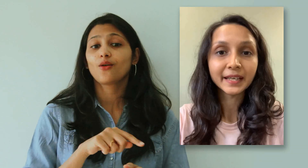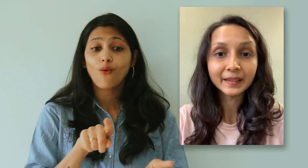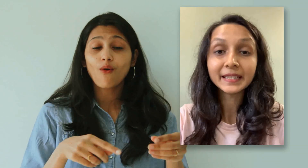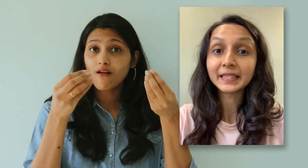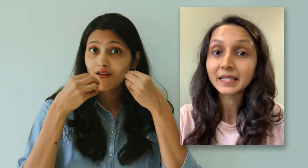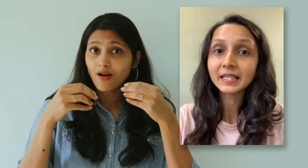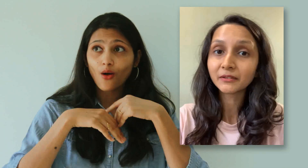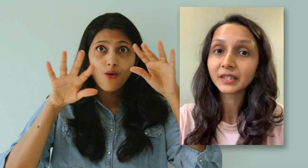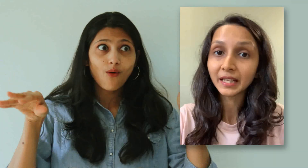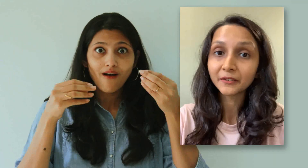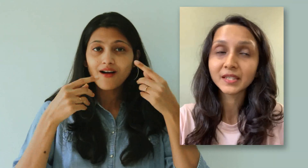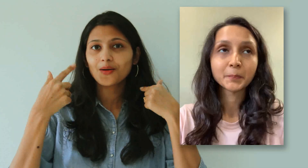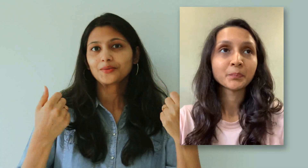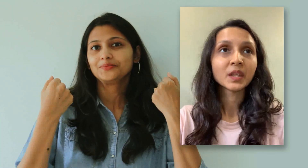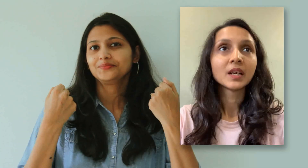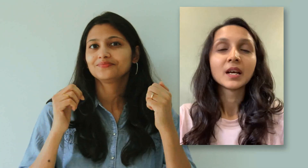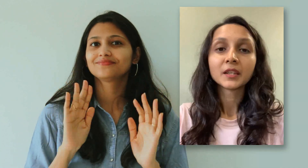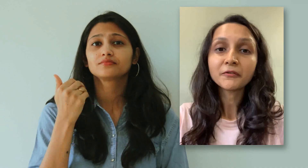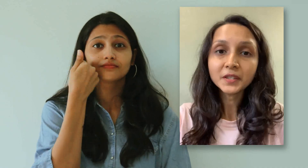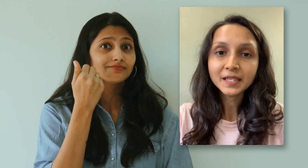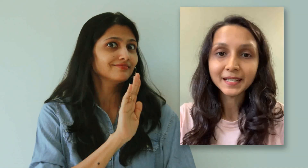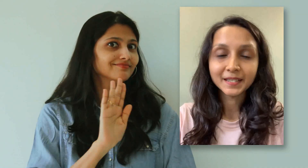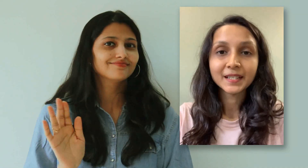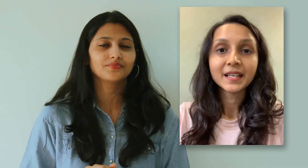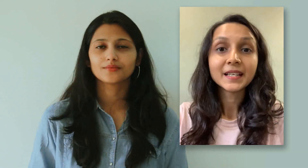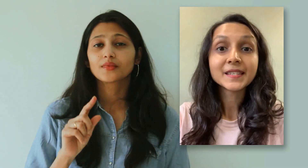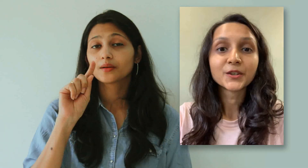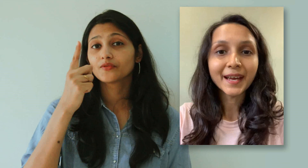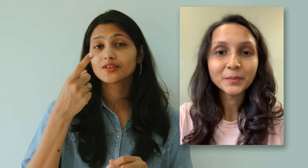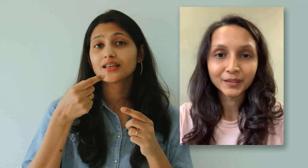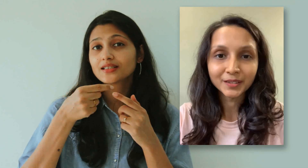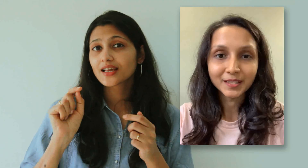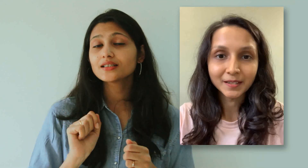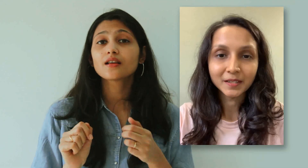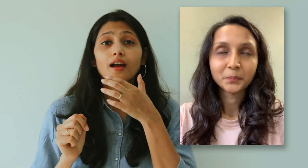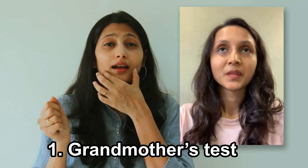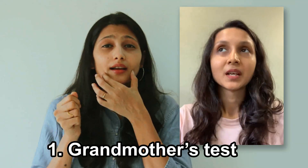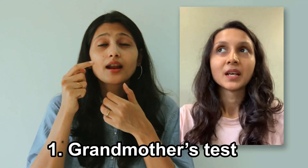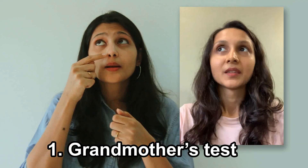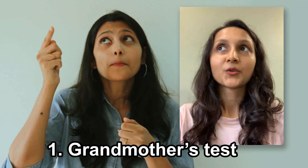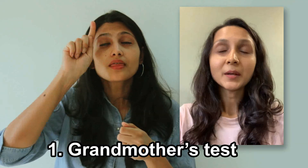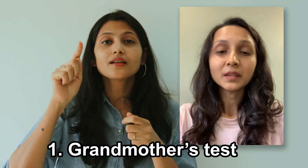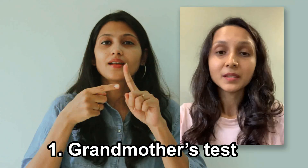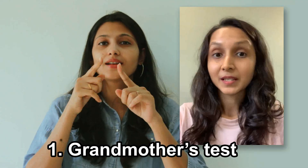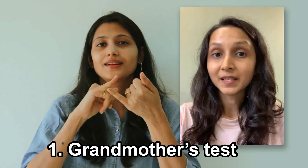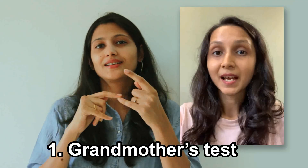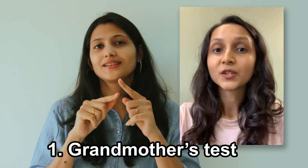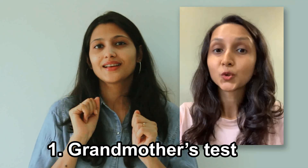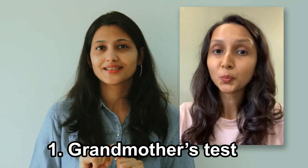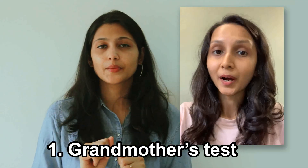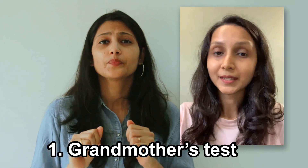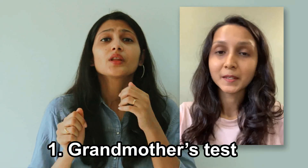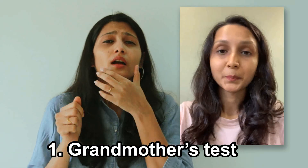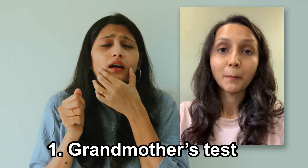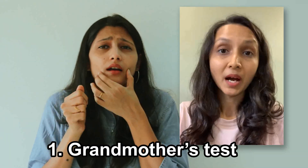fit, healthy and disease-free lives. The first test is grandmother's test. The grandmother's test has